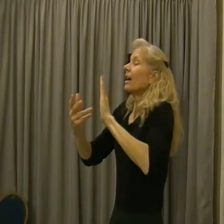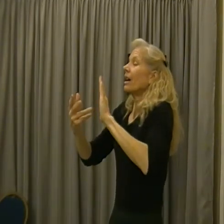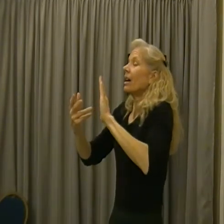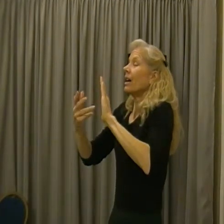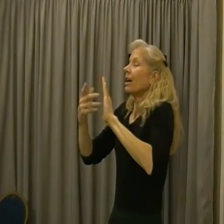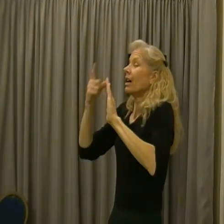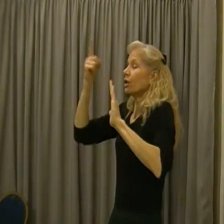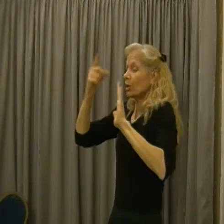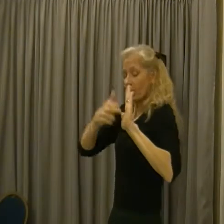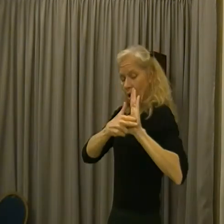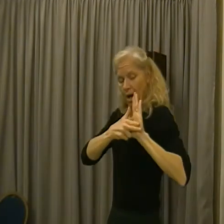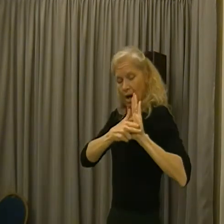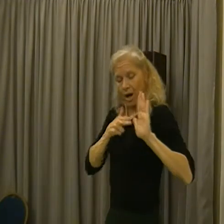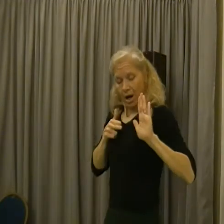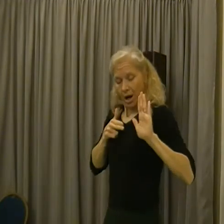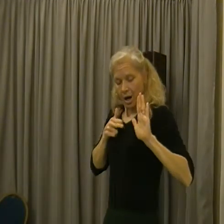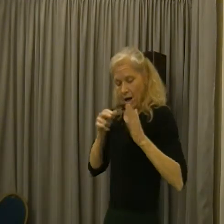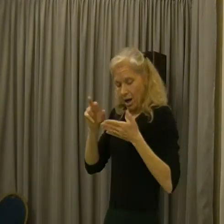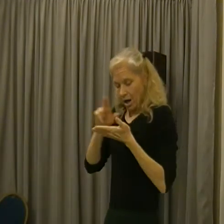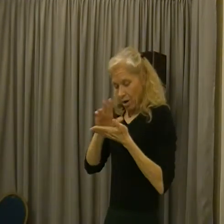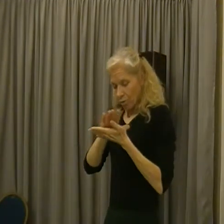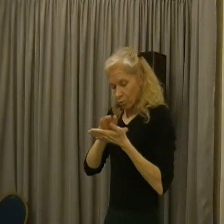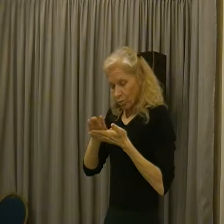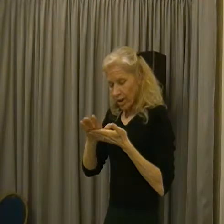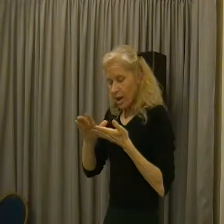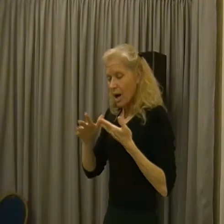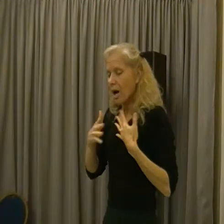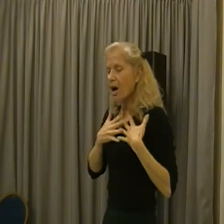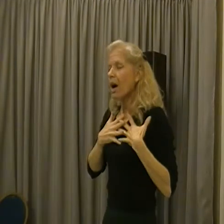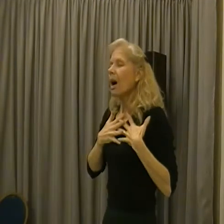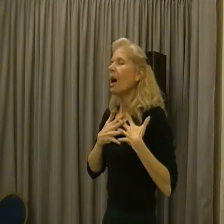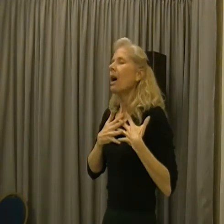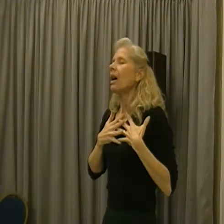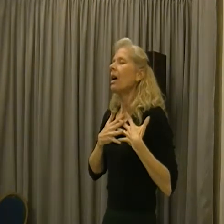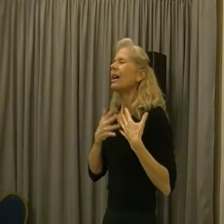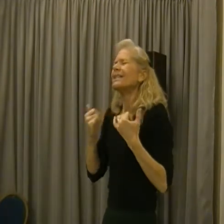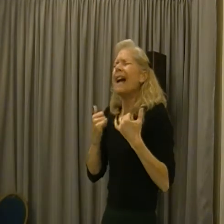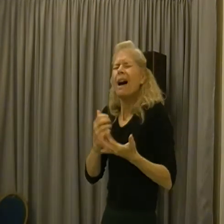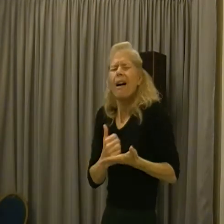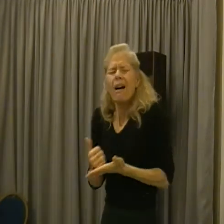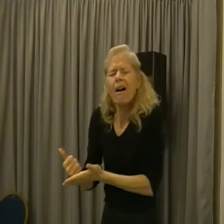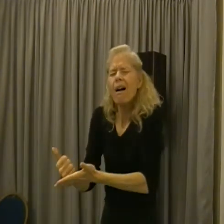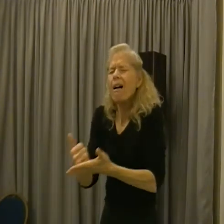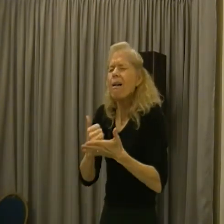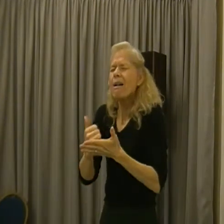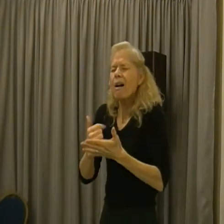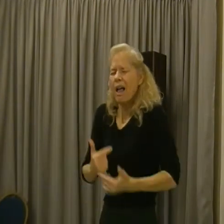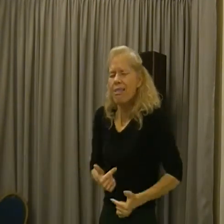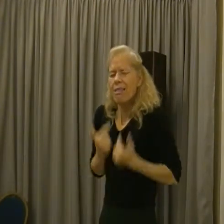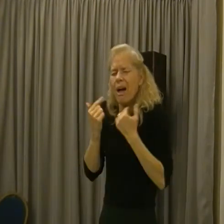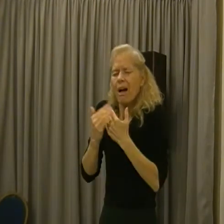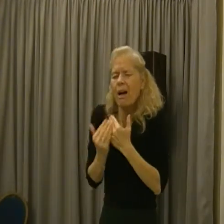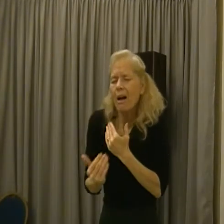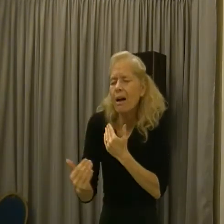that. And I pray that You would help us to spend the rest of our lives with Your praise and Your